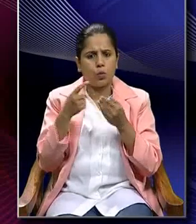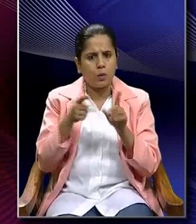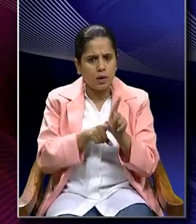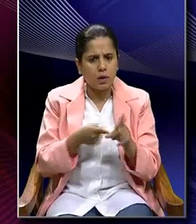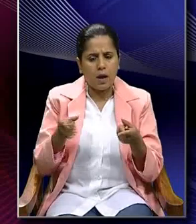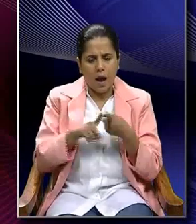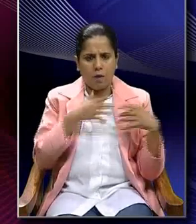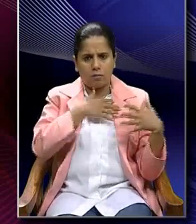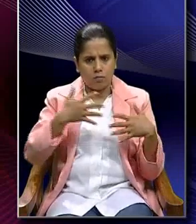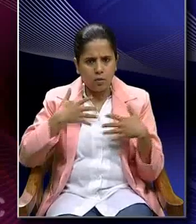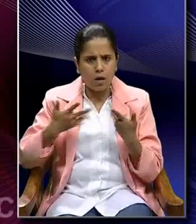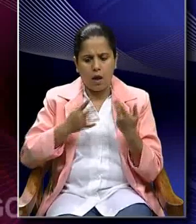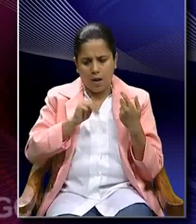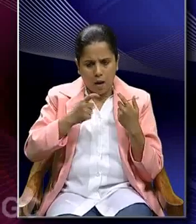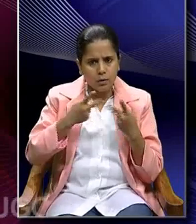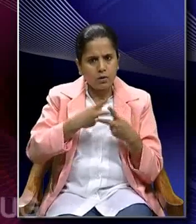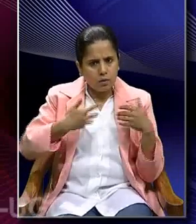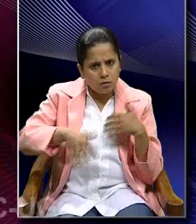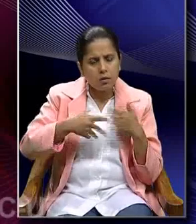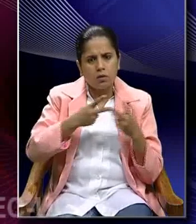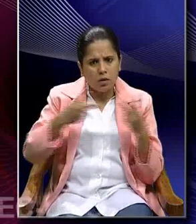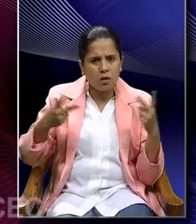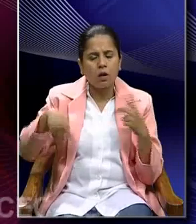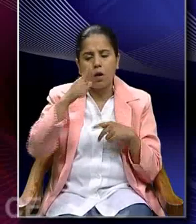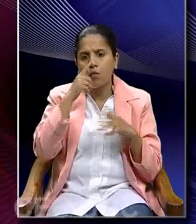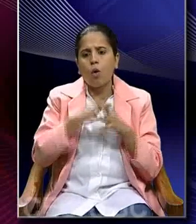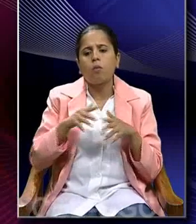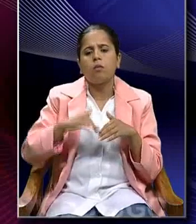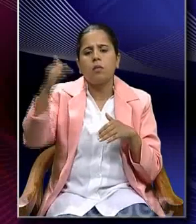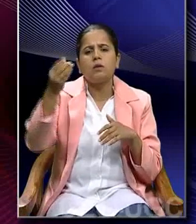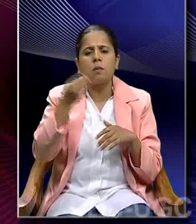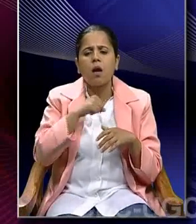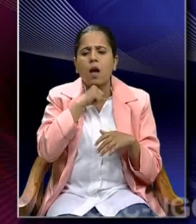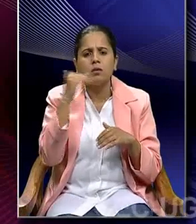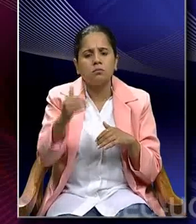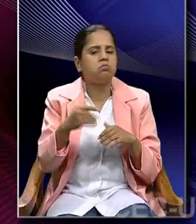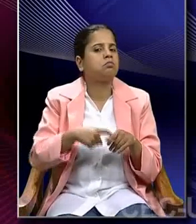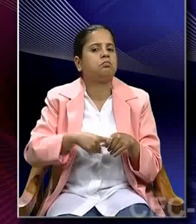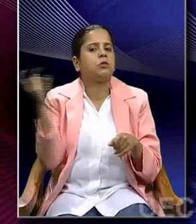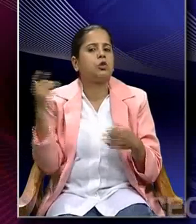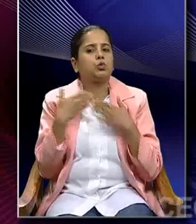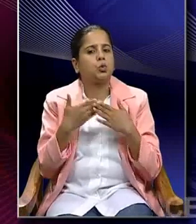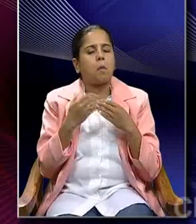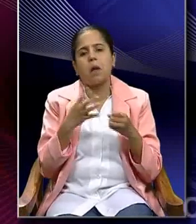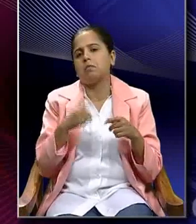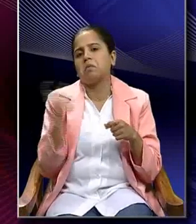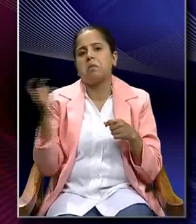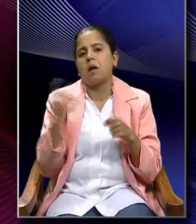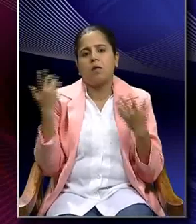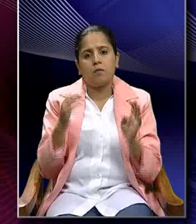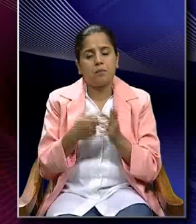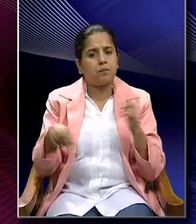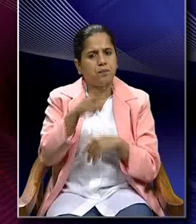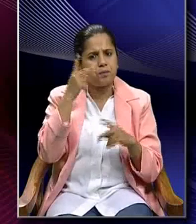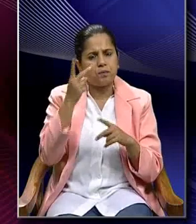constantly shows that after a certain age, women drop out. The girl child drops out of school, and there has to